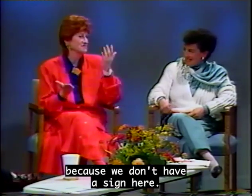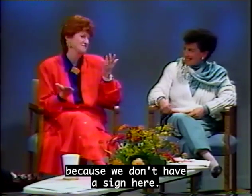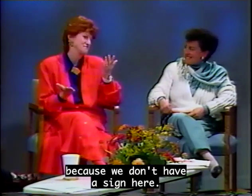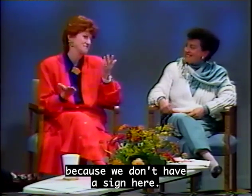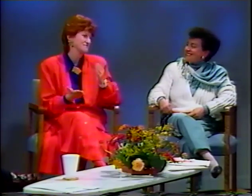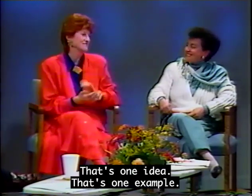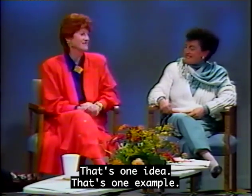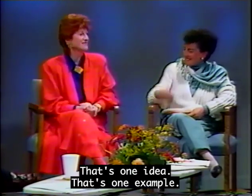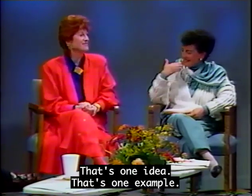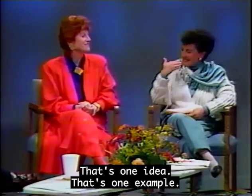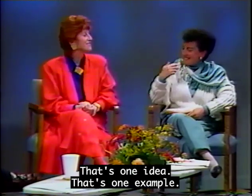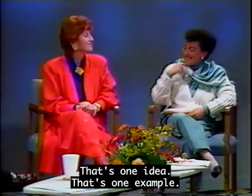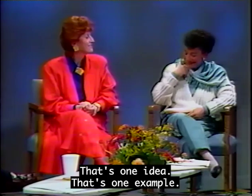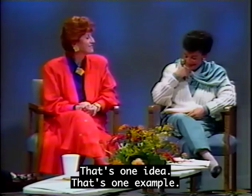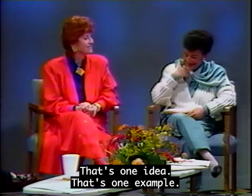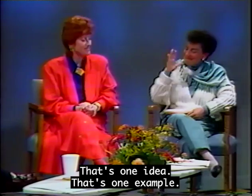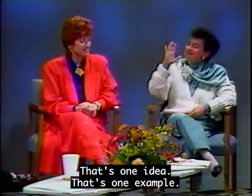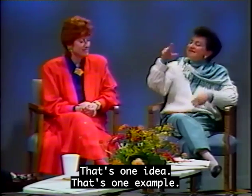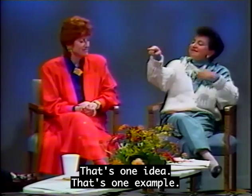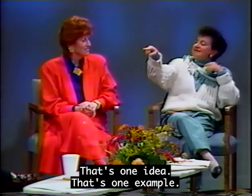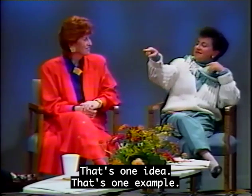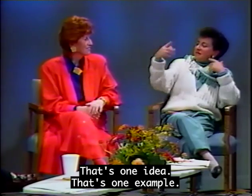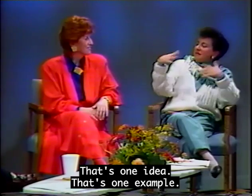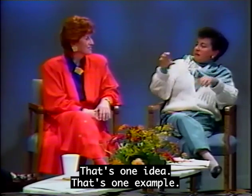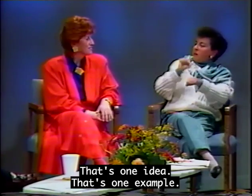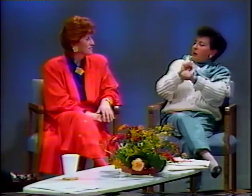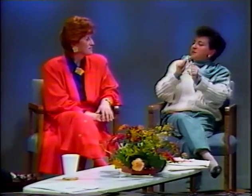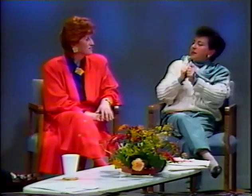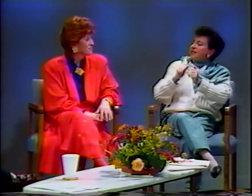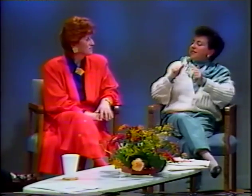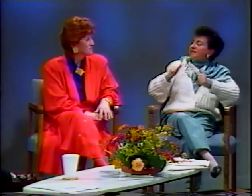here. That's one idea. That's one example.